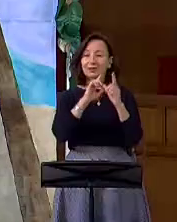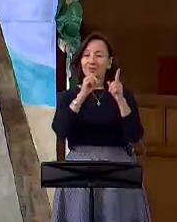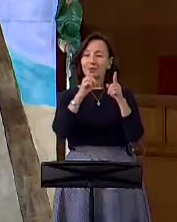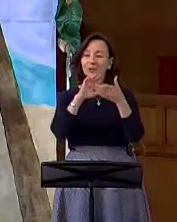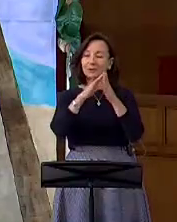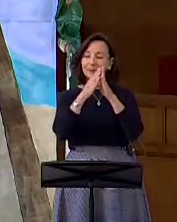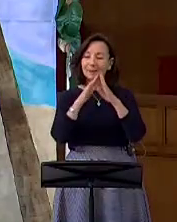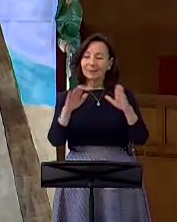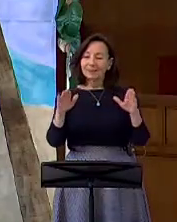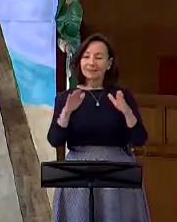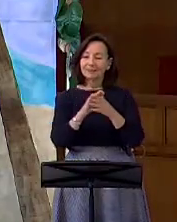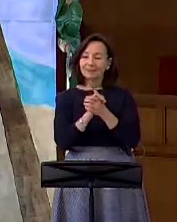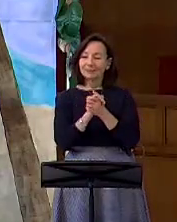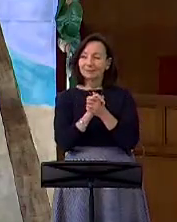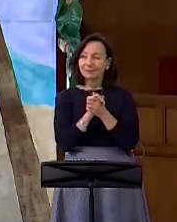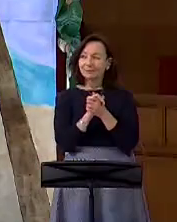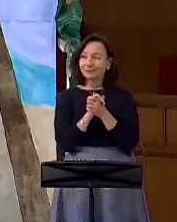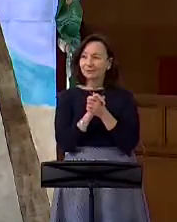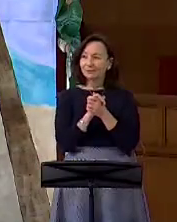peace.